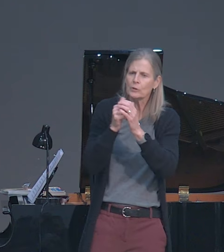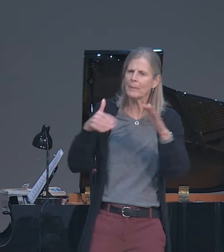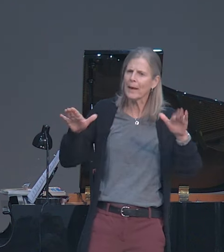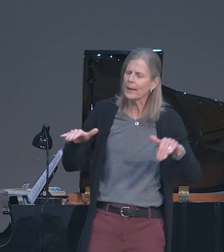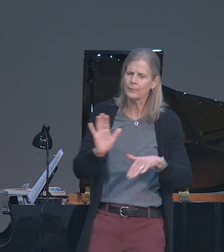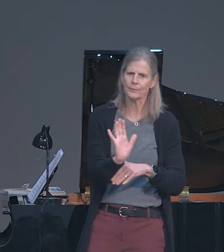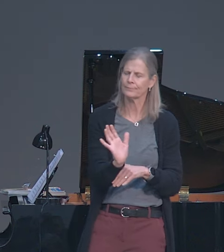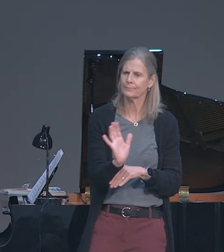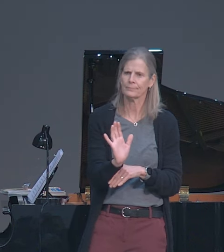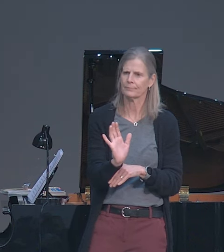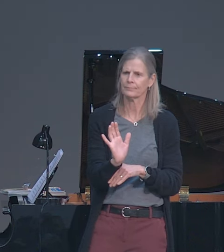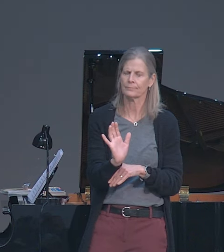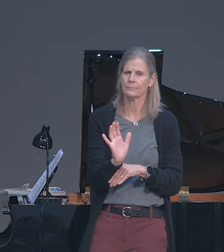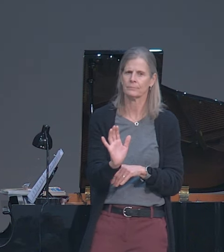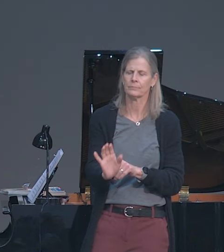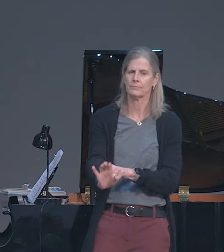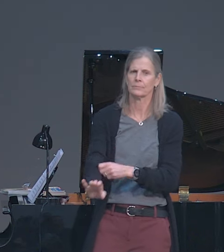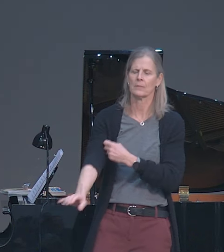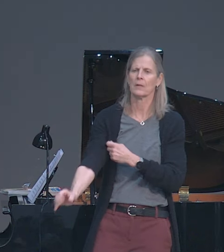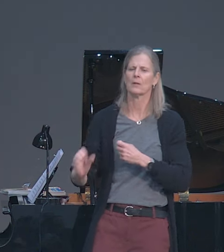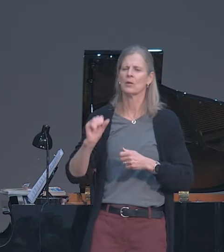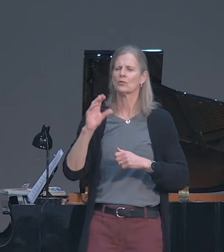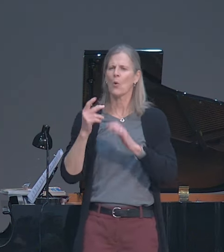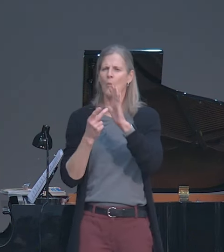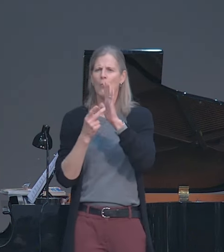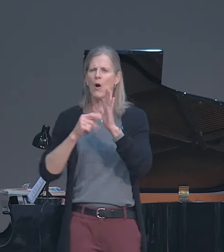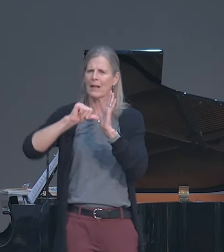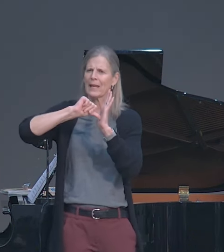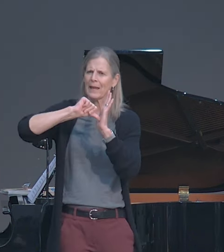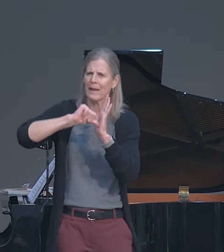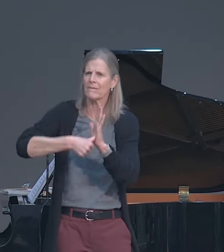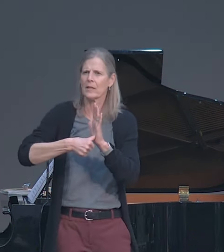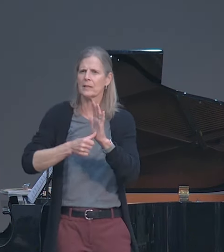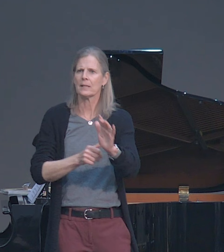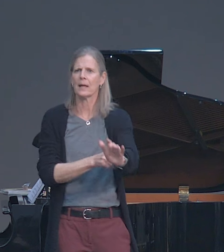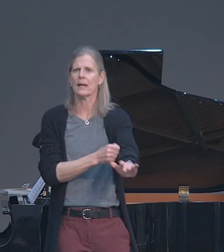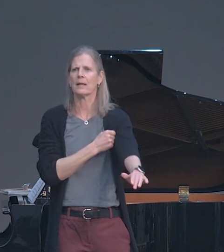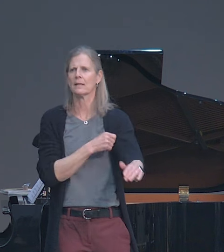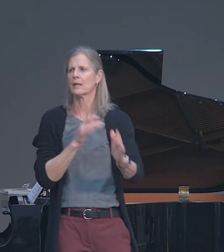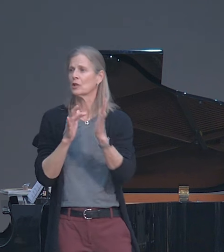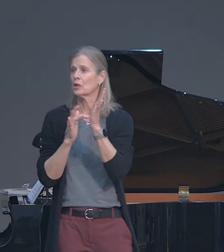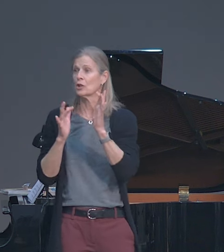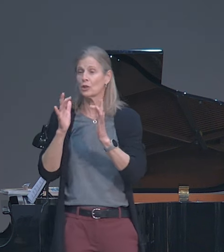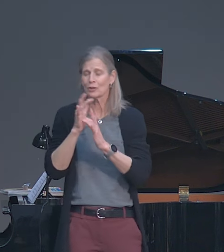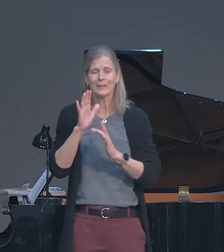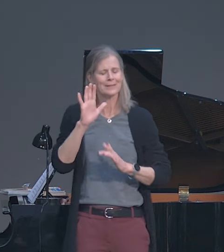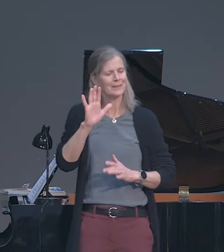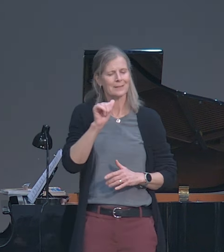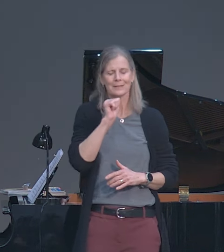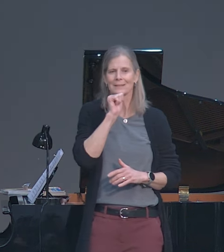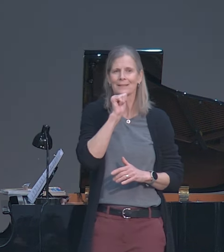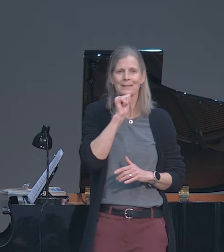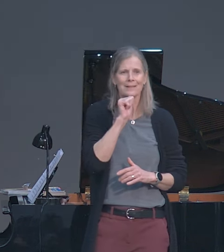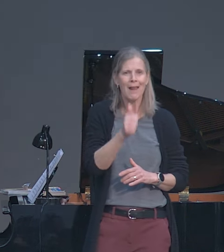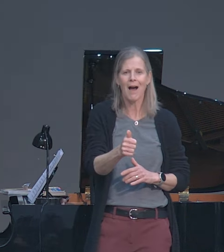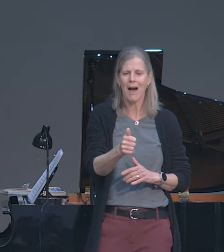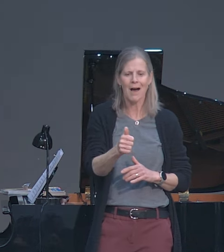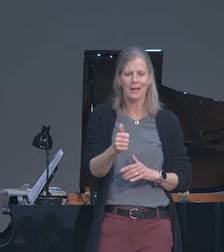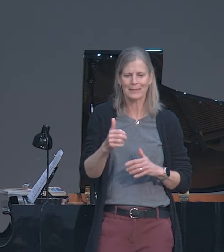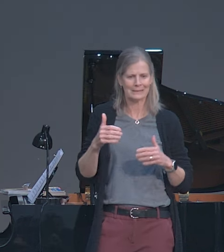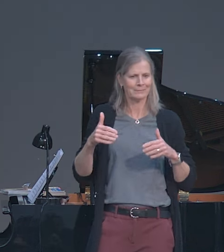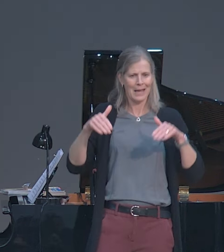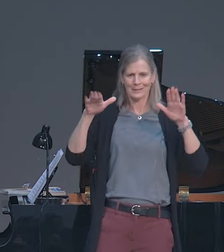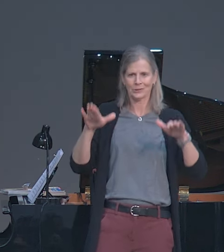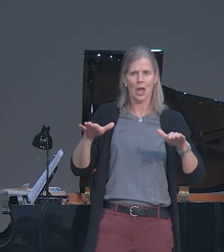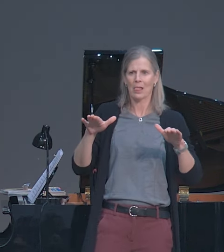of angels." So Paul's emphasizing here that Jesus isn't an angelic being